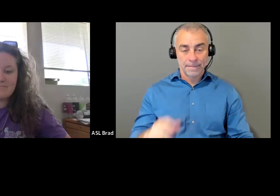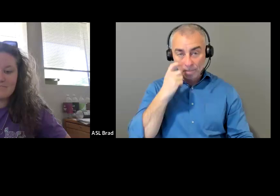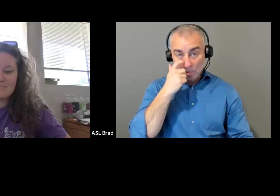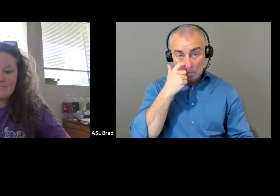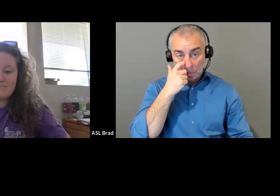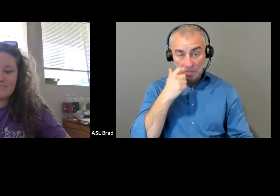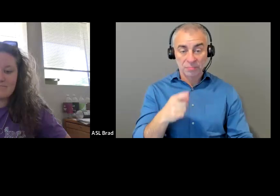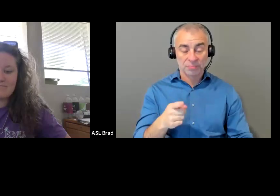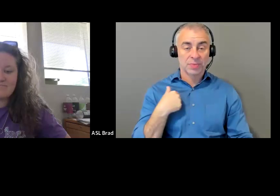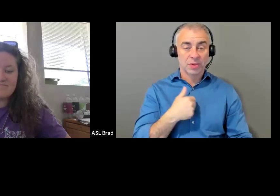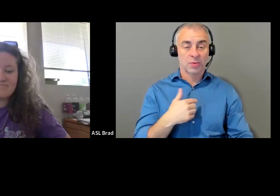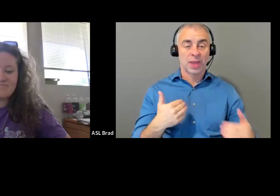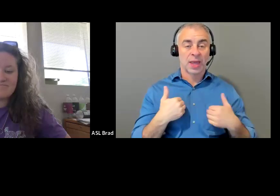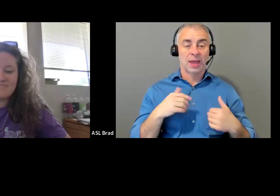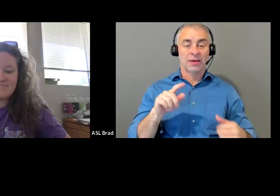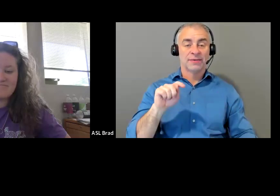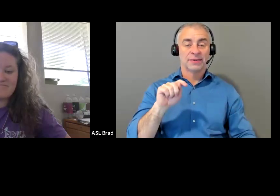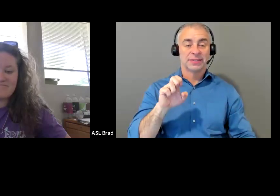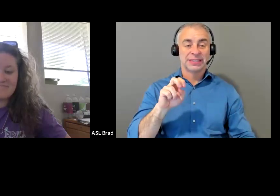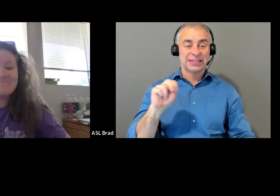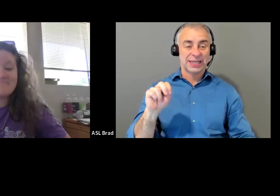we call it our teen and young adult social group.